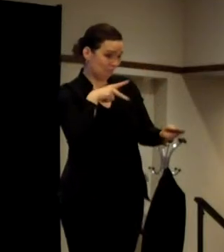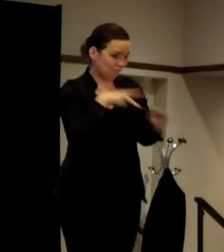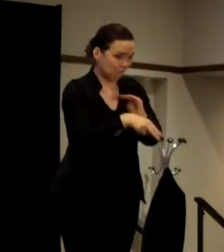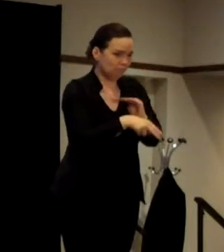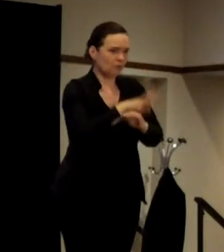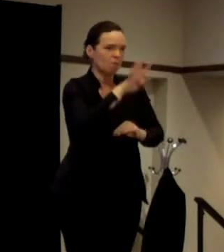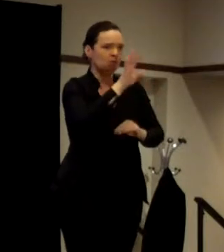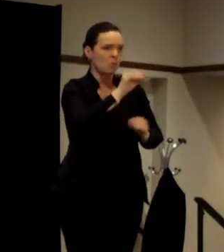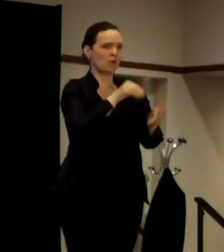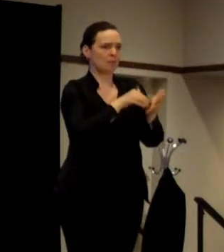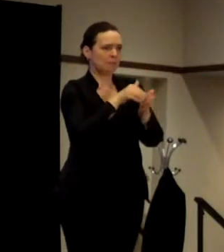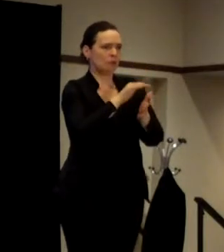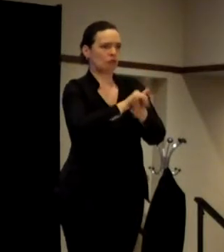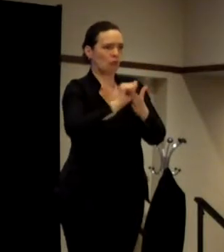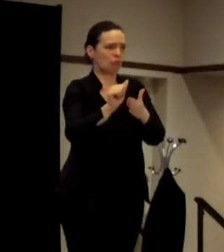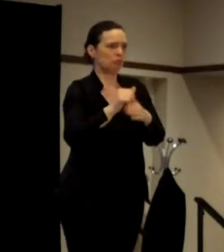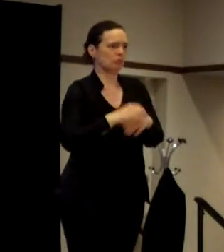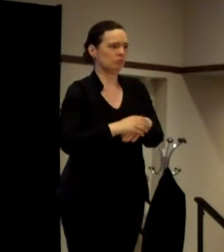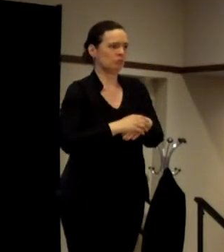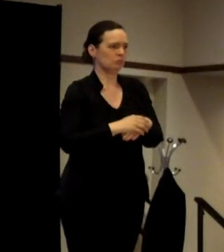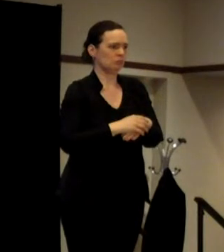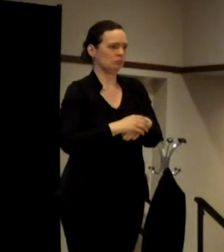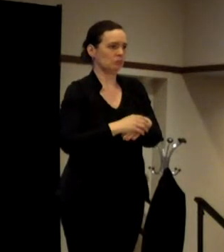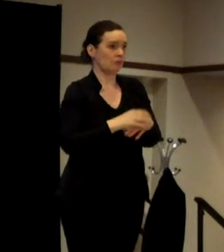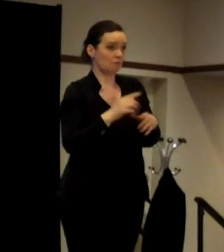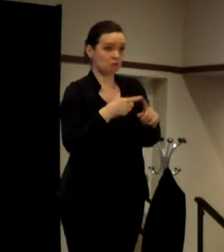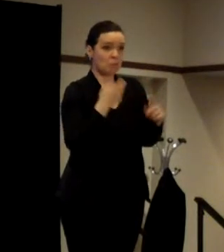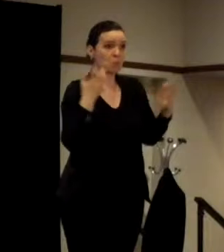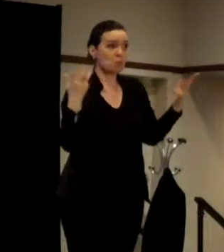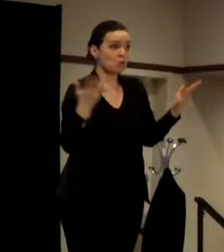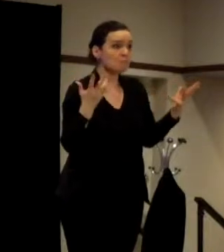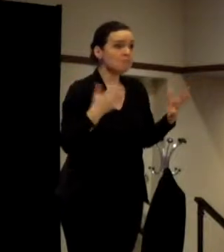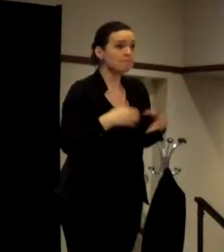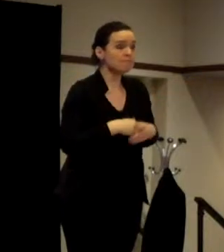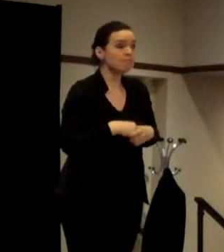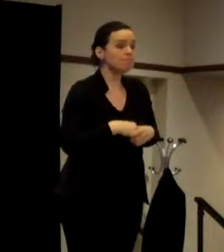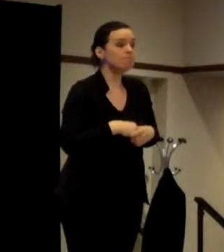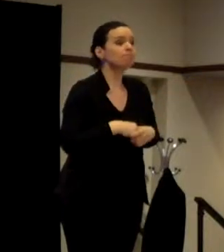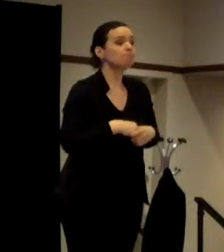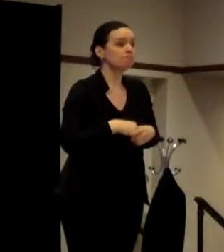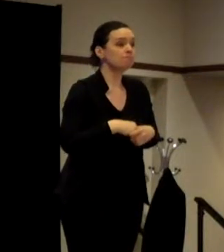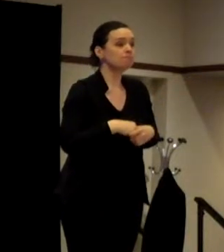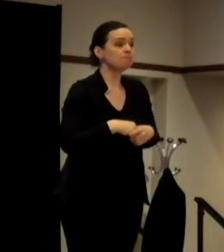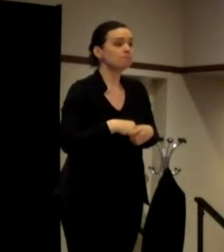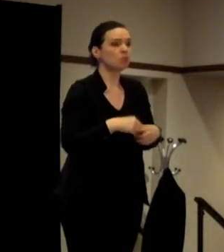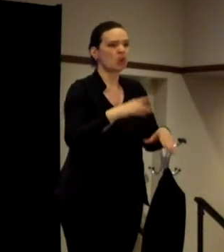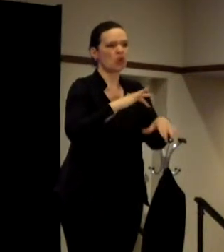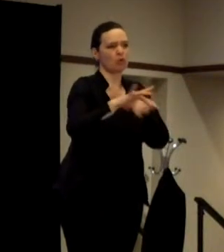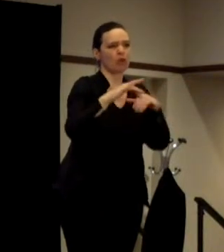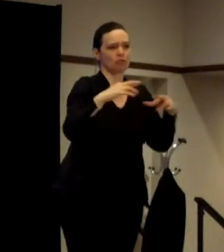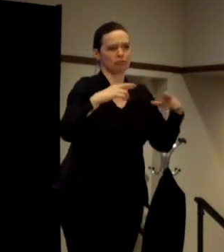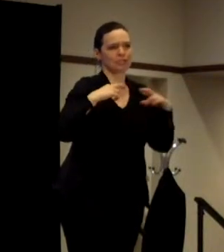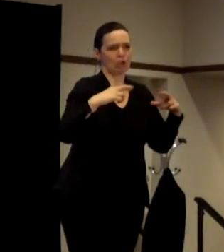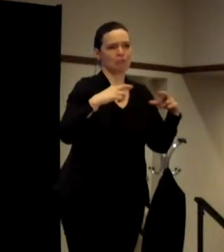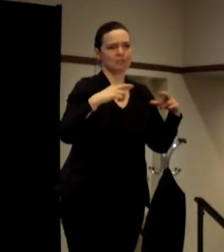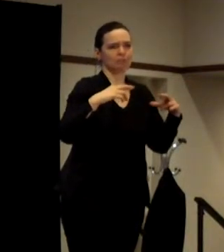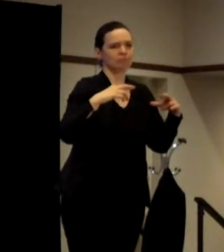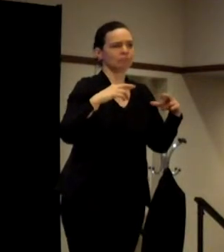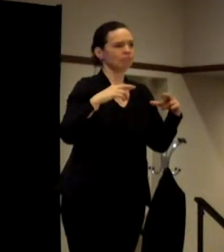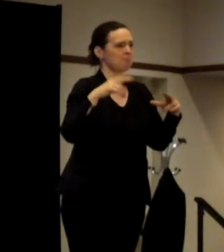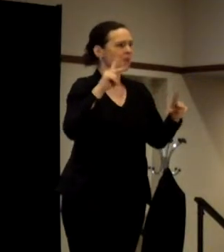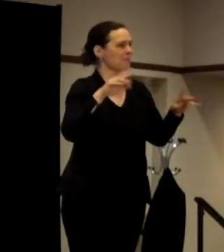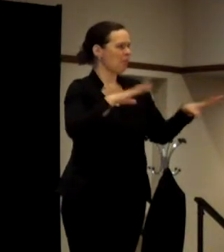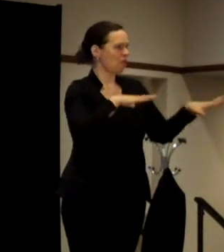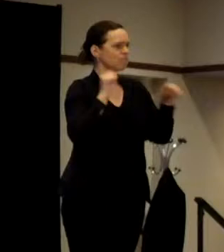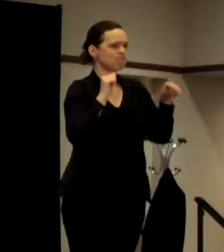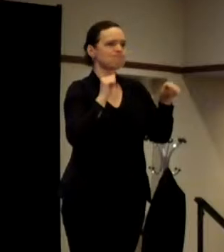again, most of those cuts in the 2020 budget, there were a lot of things that we would have liked to do, right?